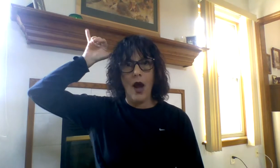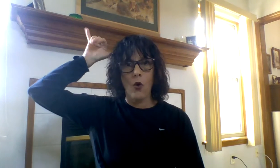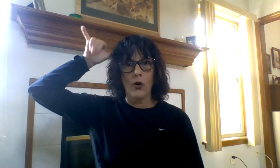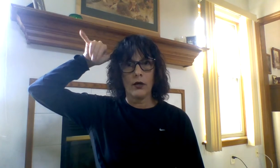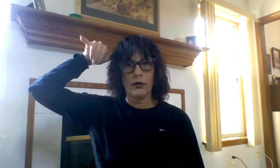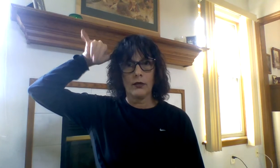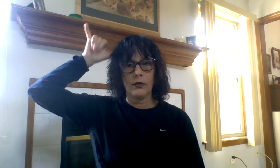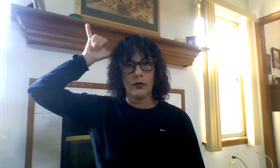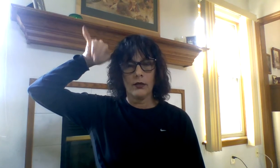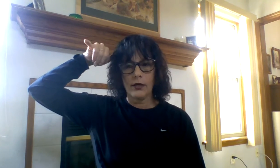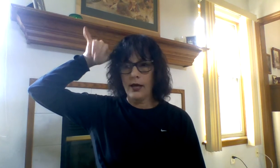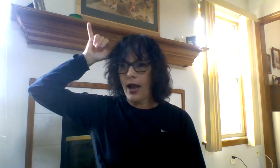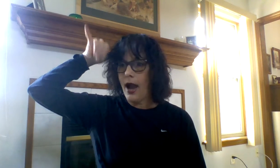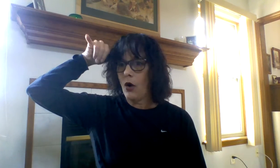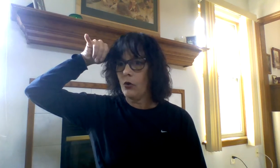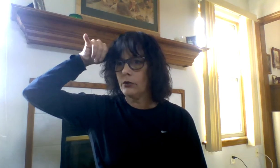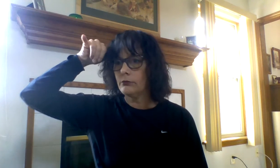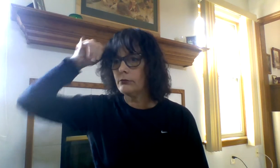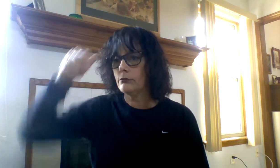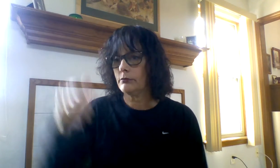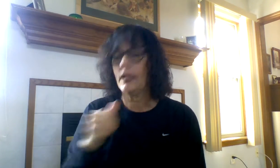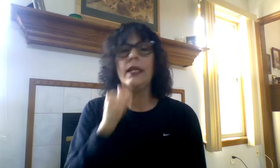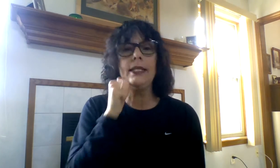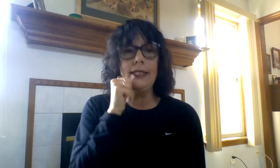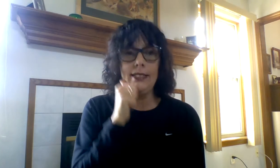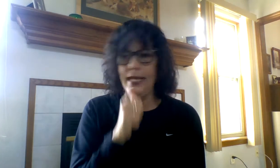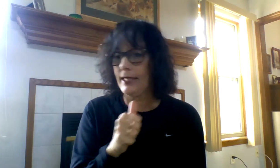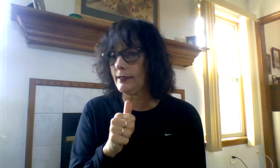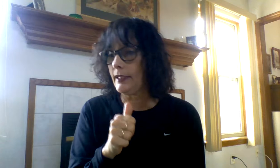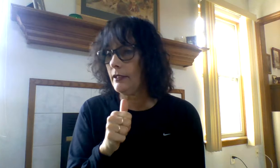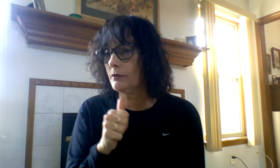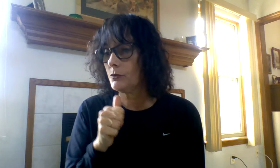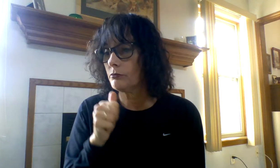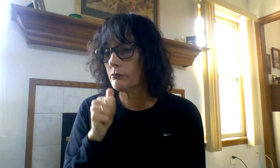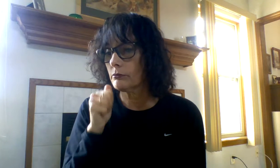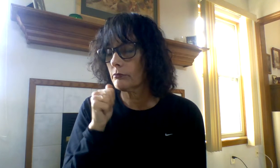Cow. Cow. Daily.